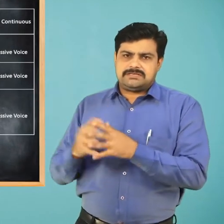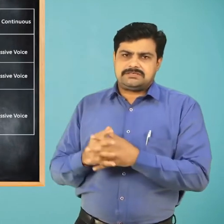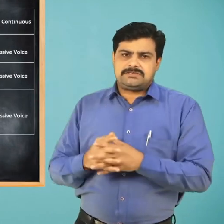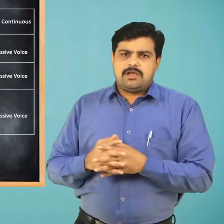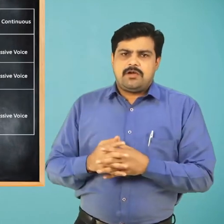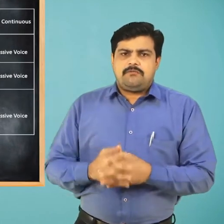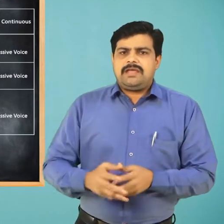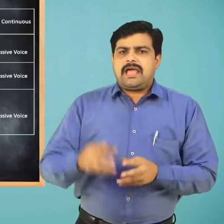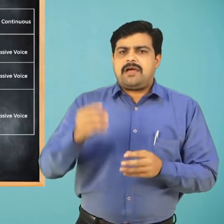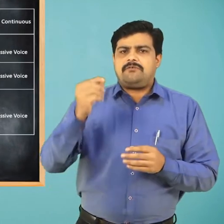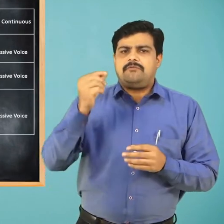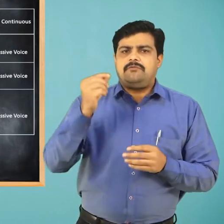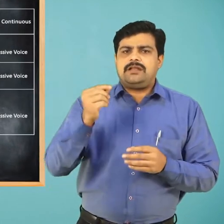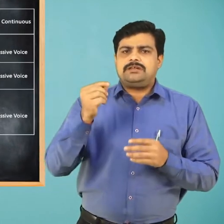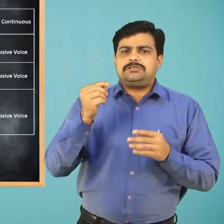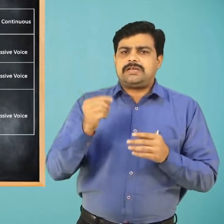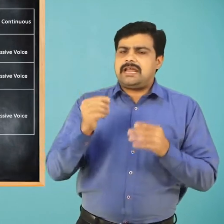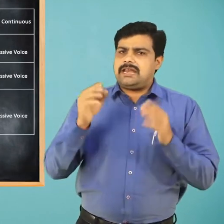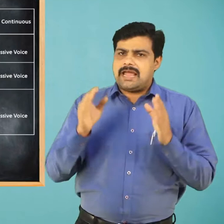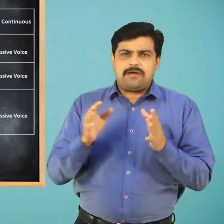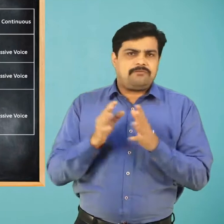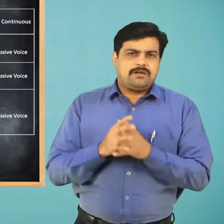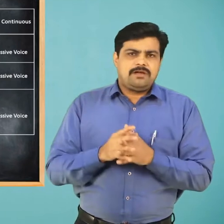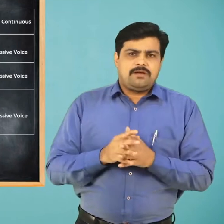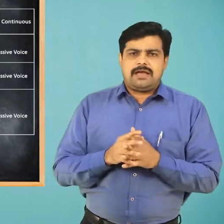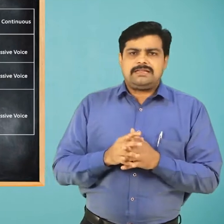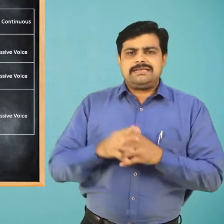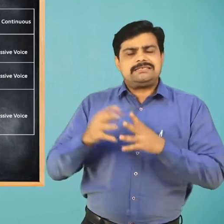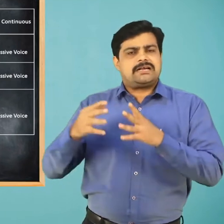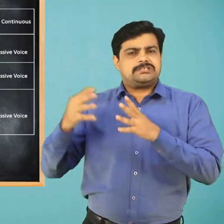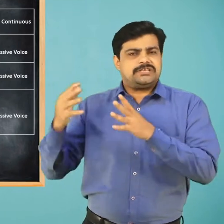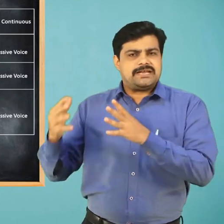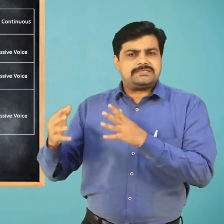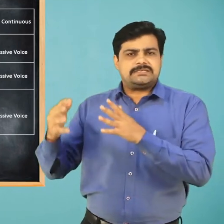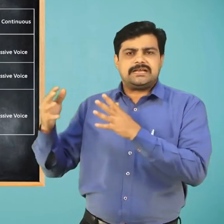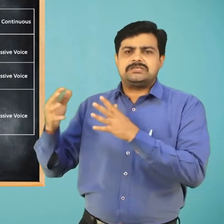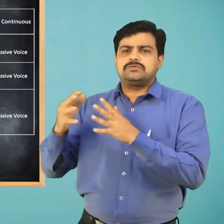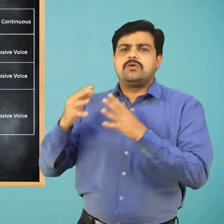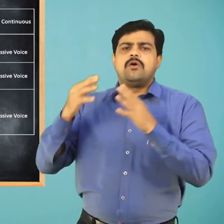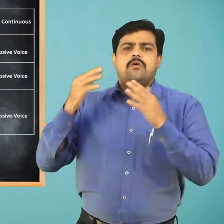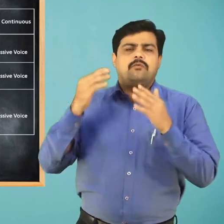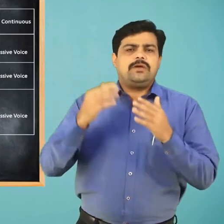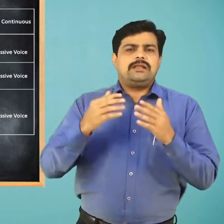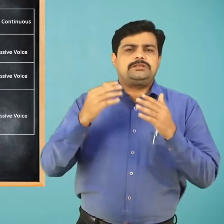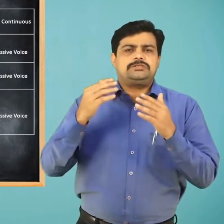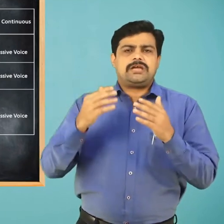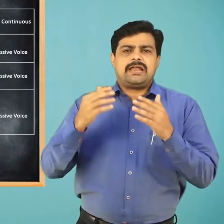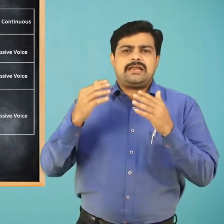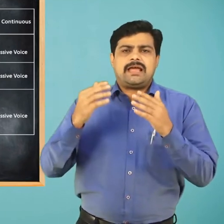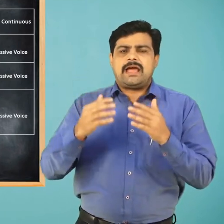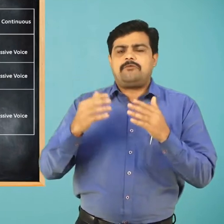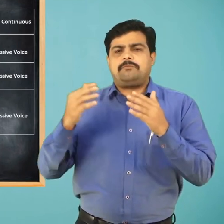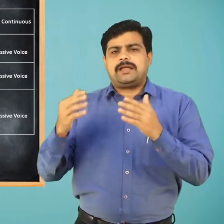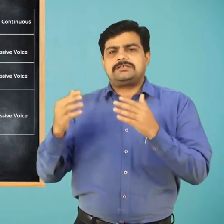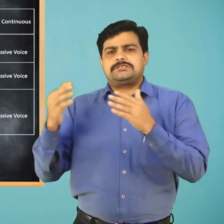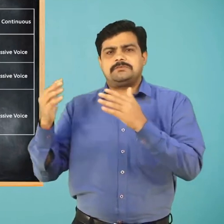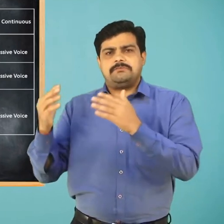tense we have will, shall, have, and these are changed into will, shall, have plus